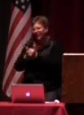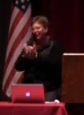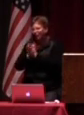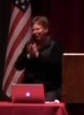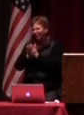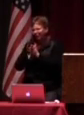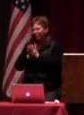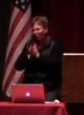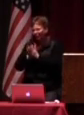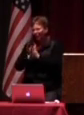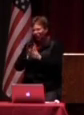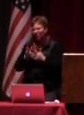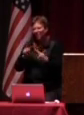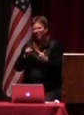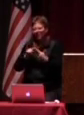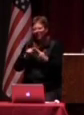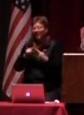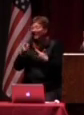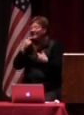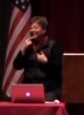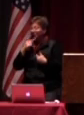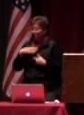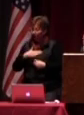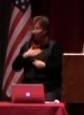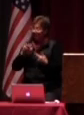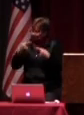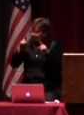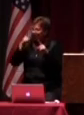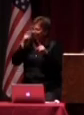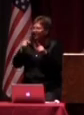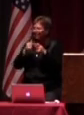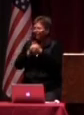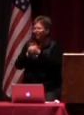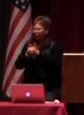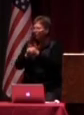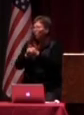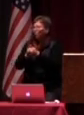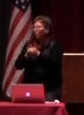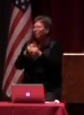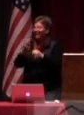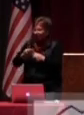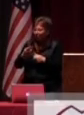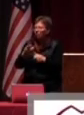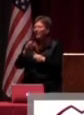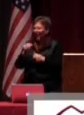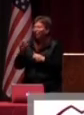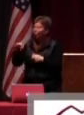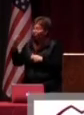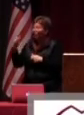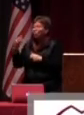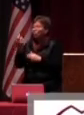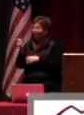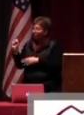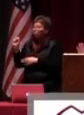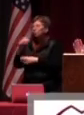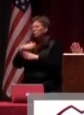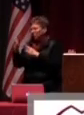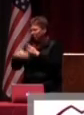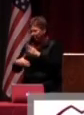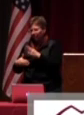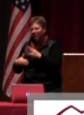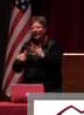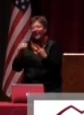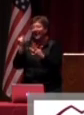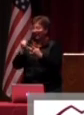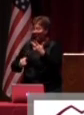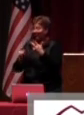Genifay's Napoleon succeeded because he followed the course of history and brought the French Revolution to a successful conclusion.